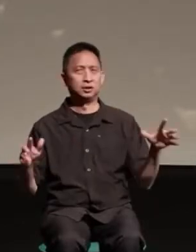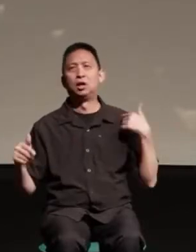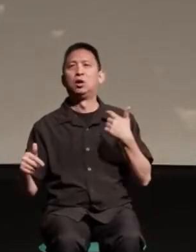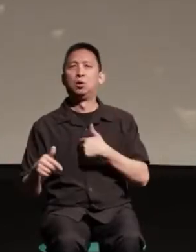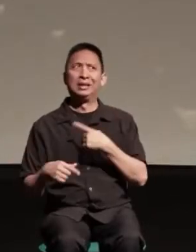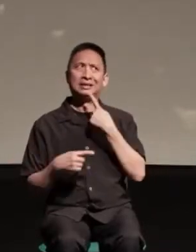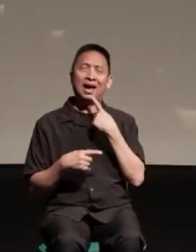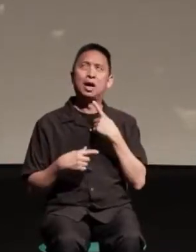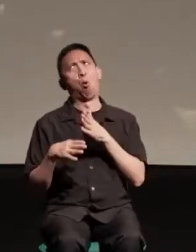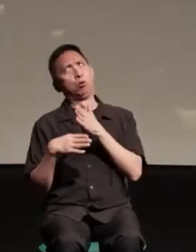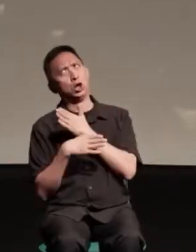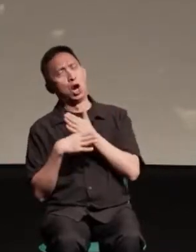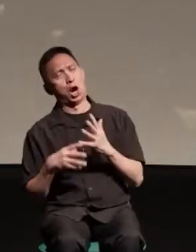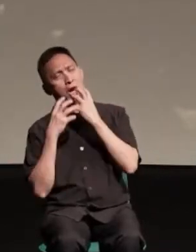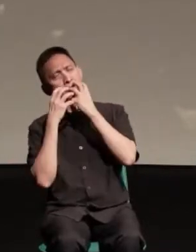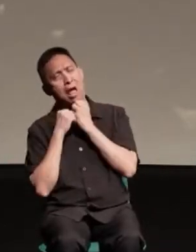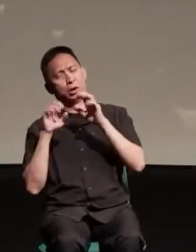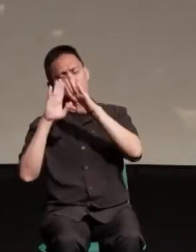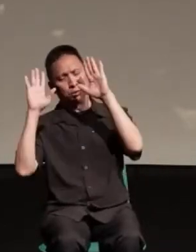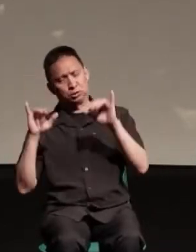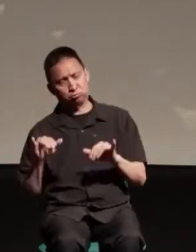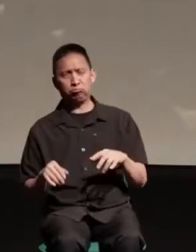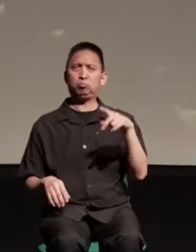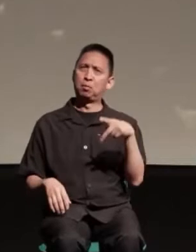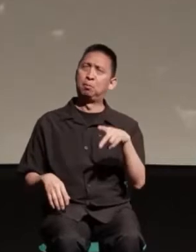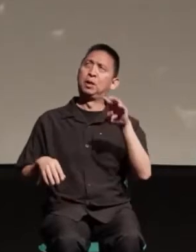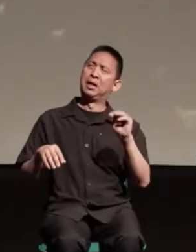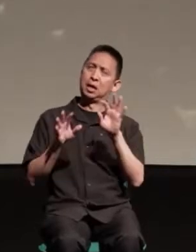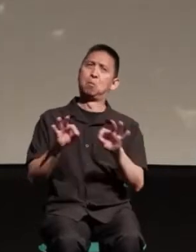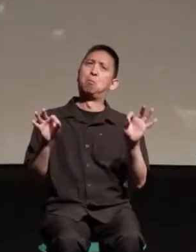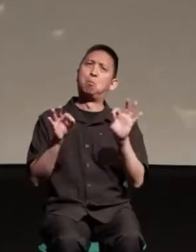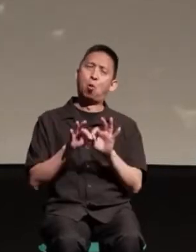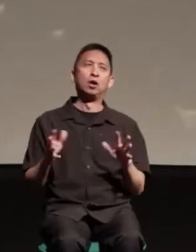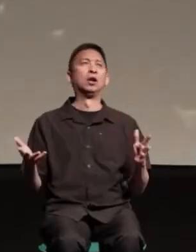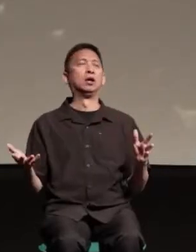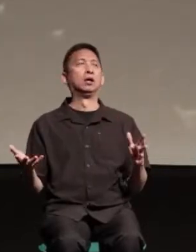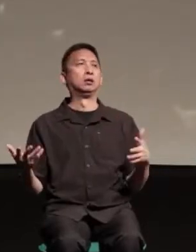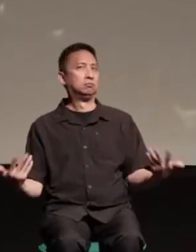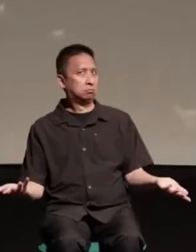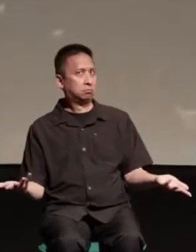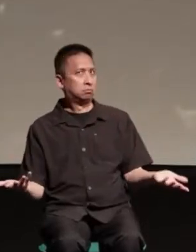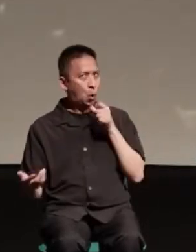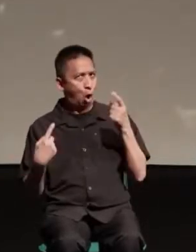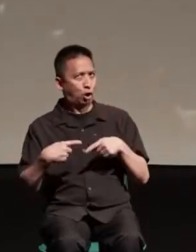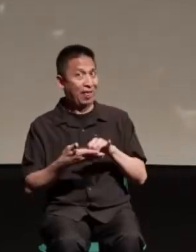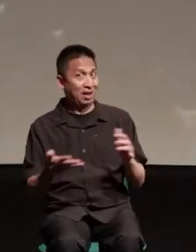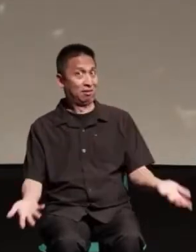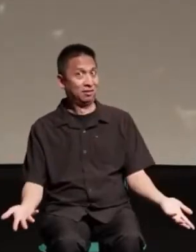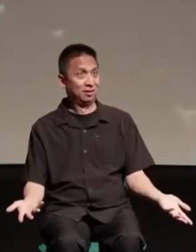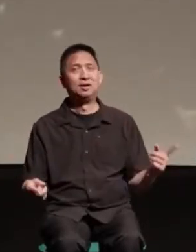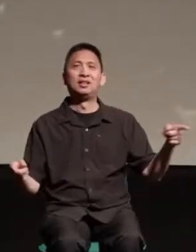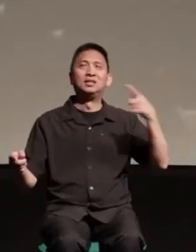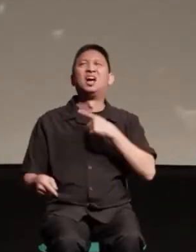system, right? We believe that the public media space, public media is critical and vital. There's never been real arguments about that, right? But when you hear